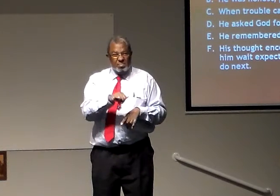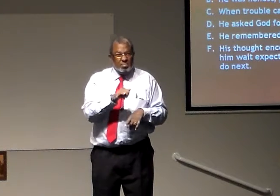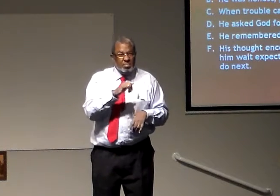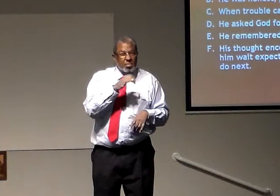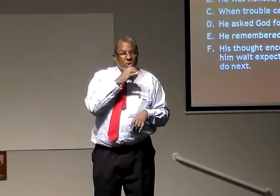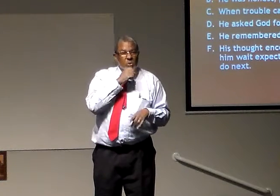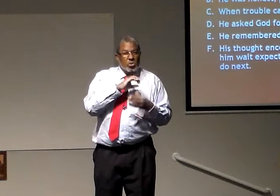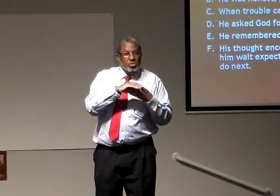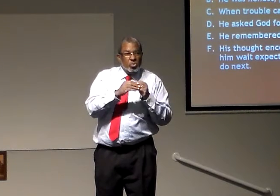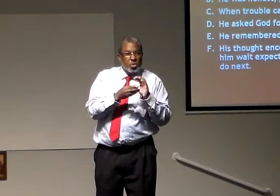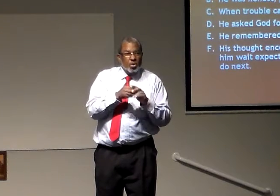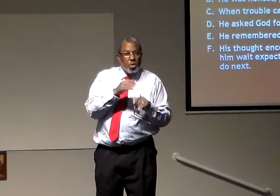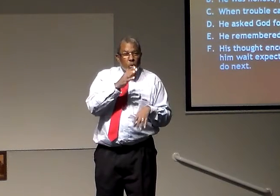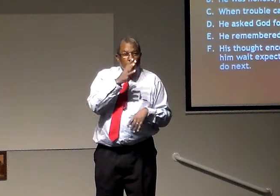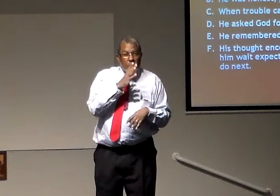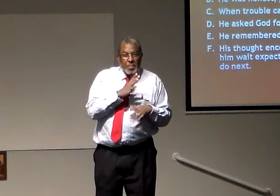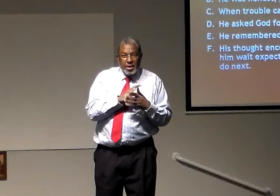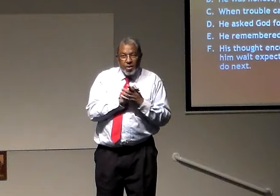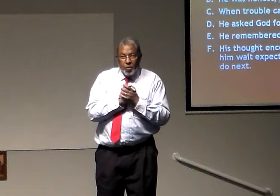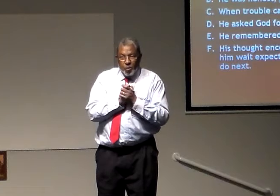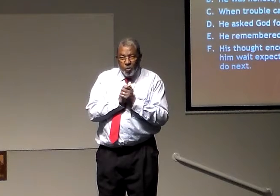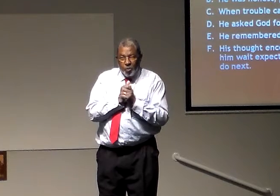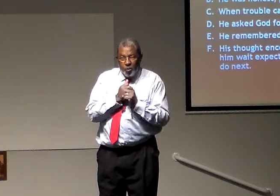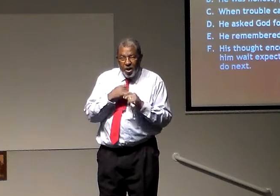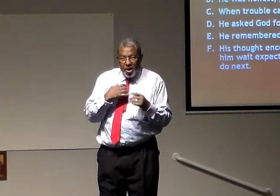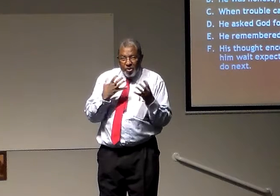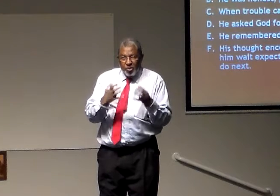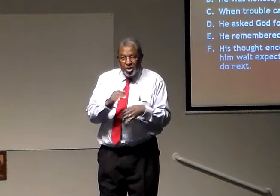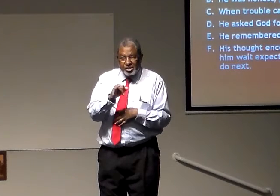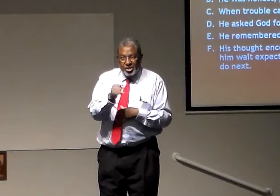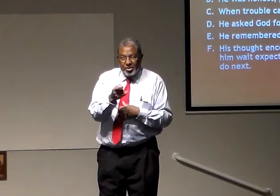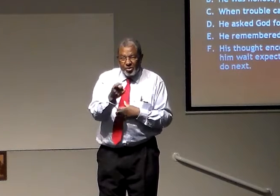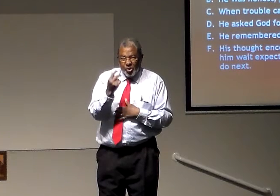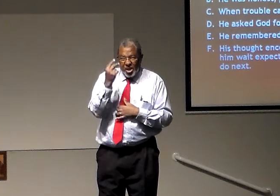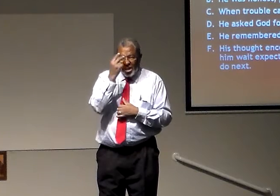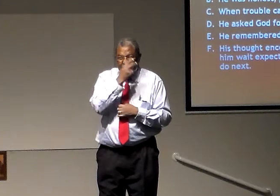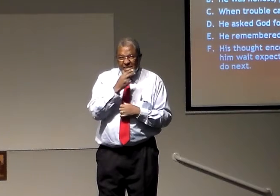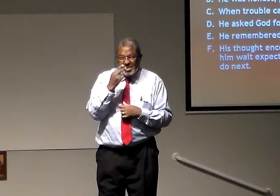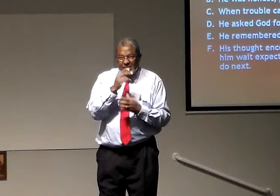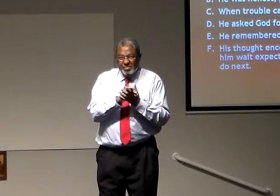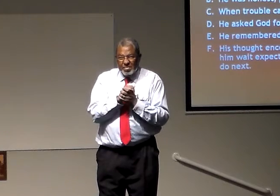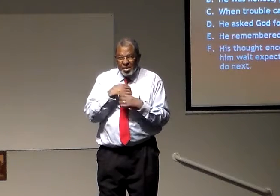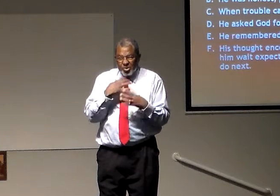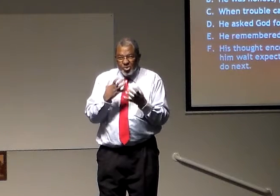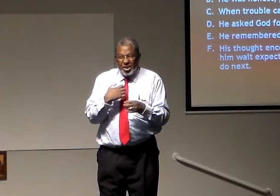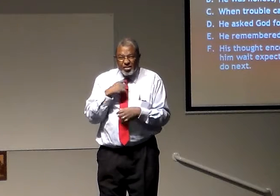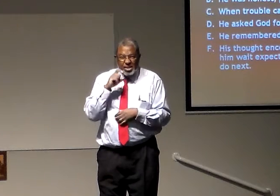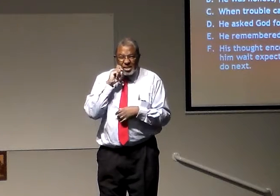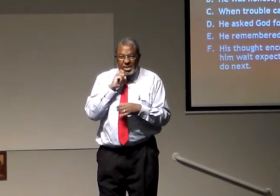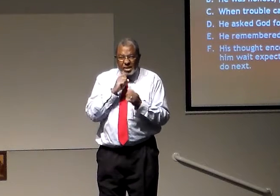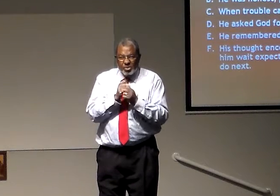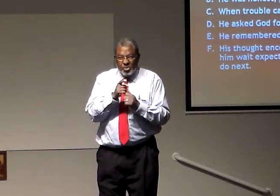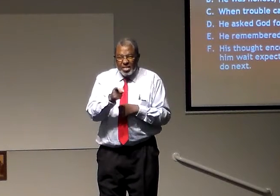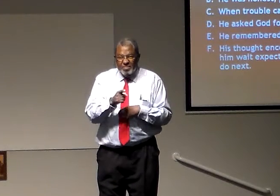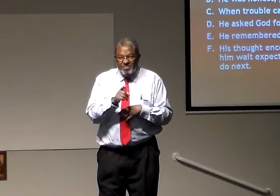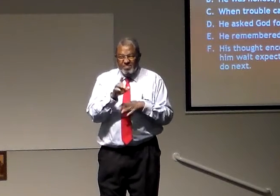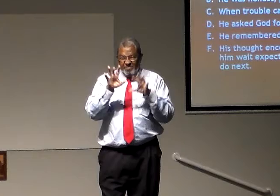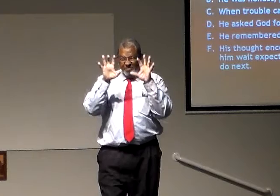ran away. You remember that story? Oh, I want Joseph. I want to have sex with